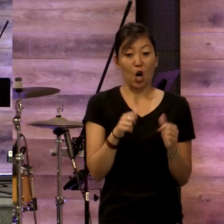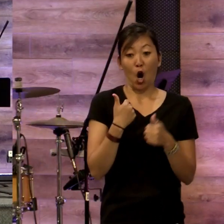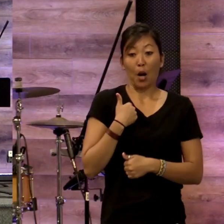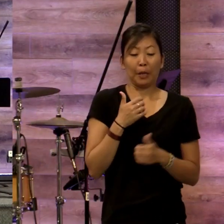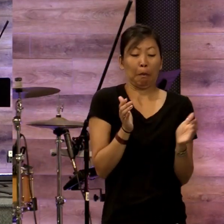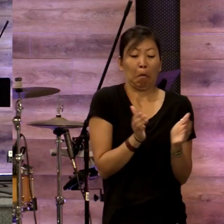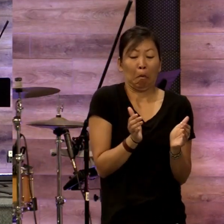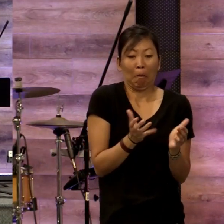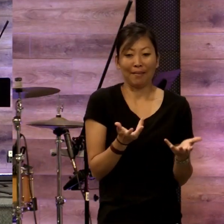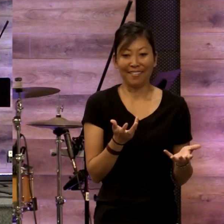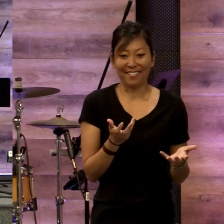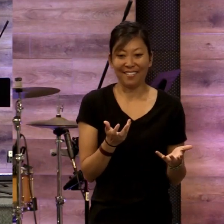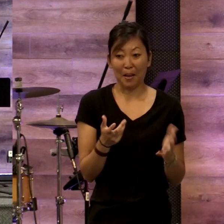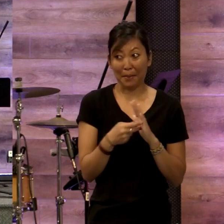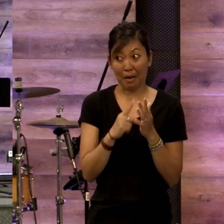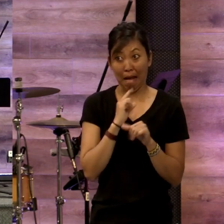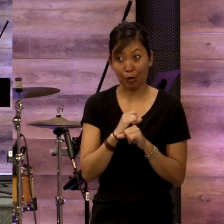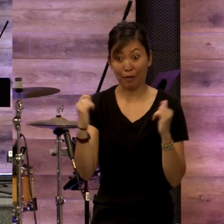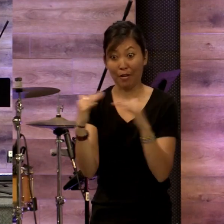a stand here.